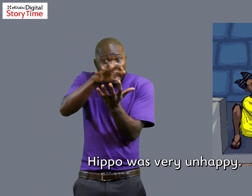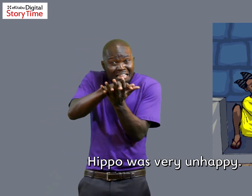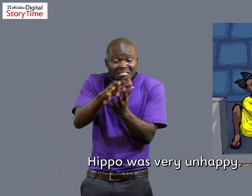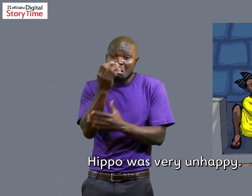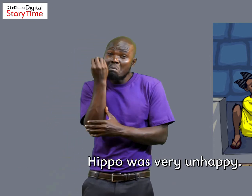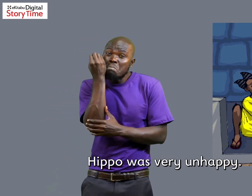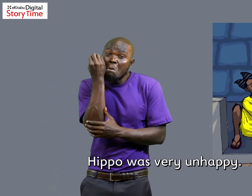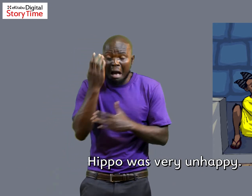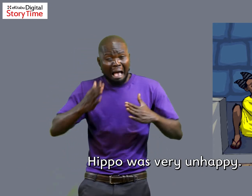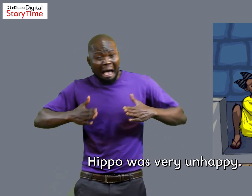Hippo was very unhappy.